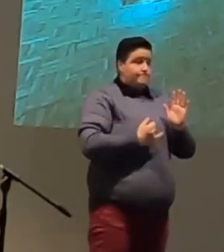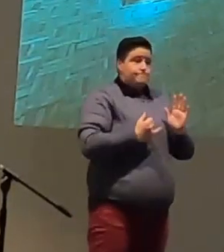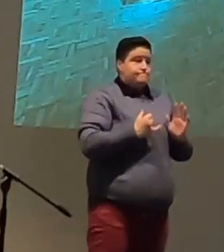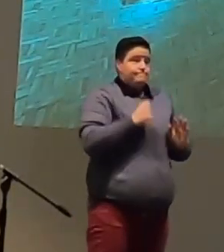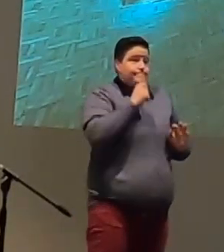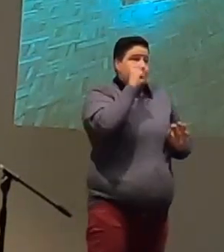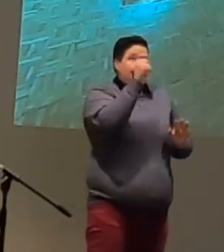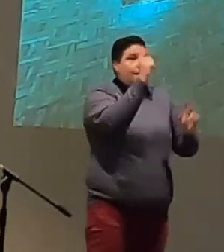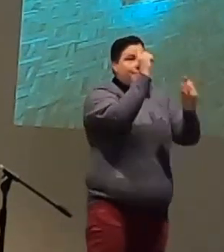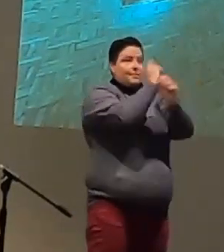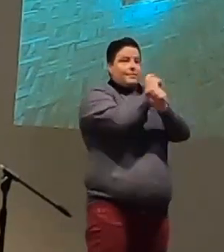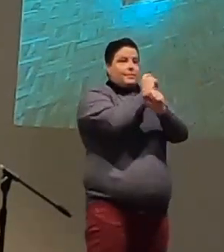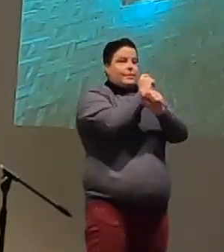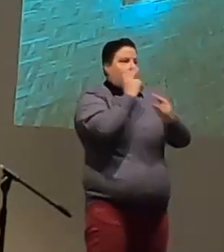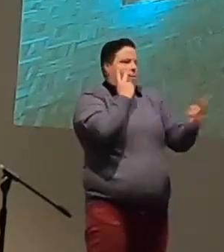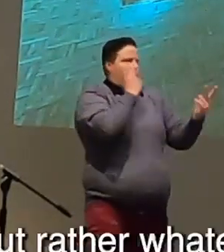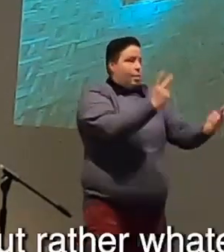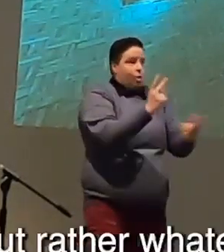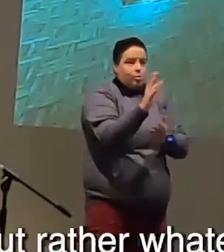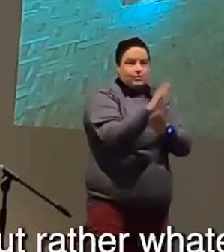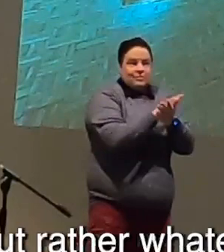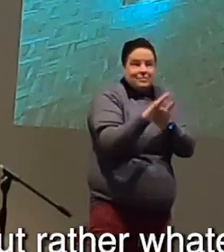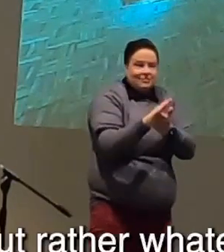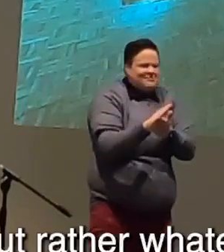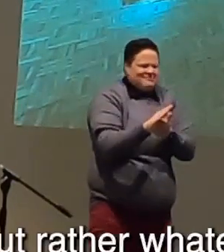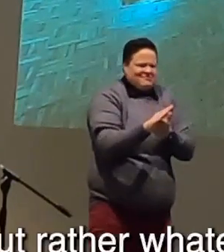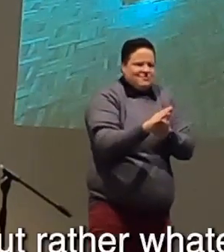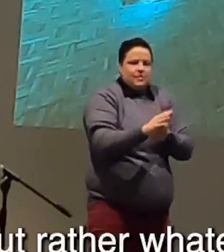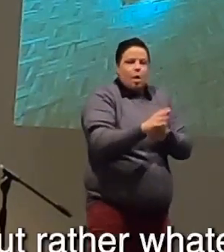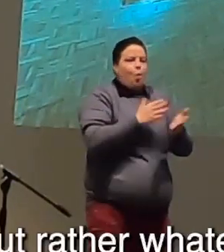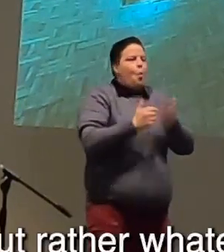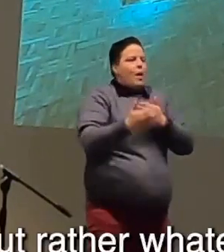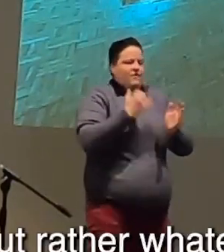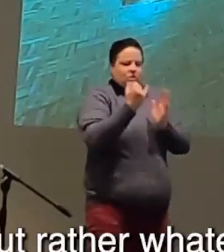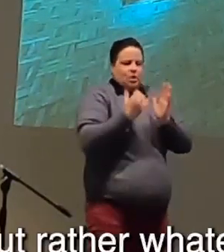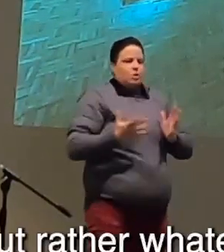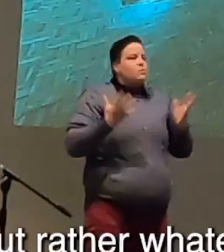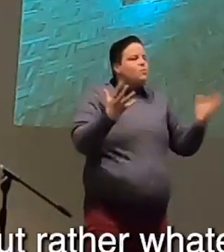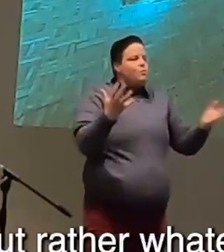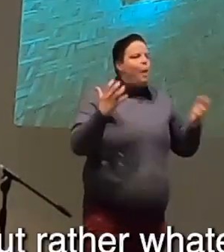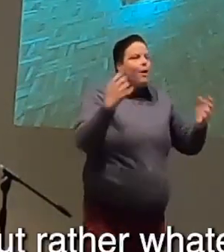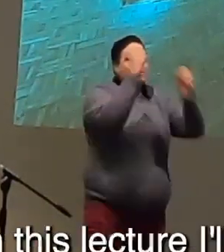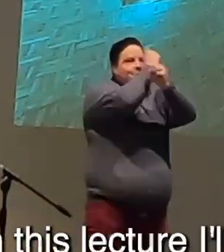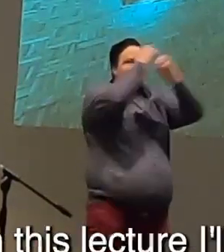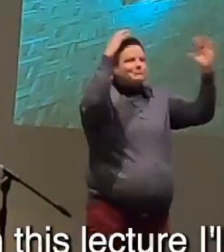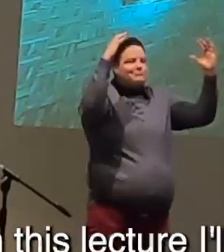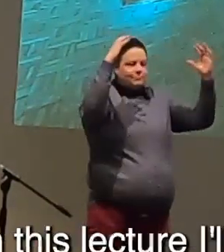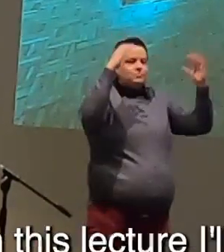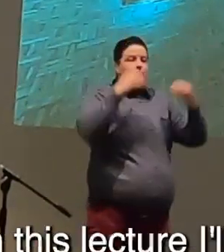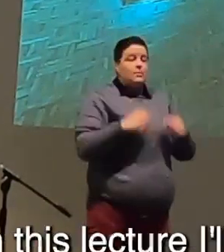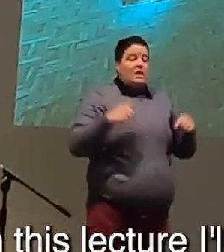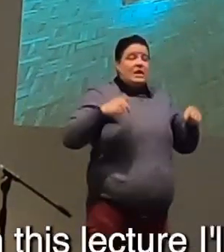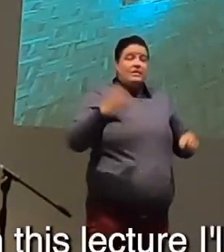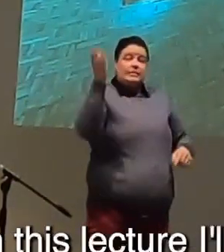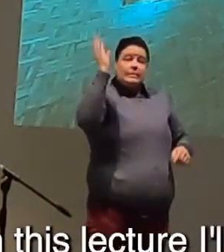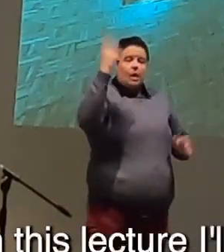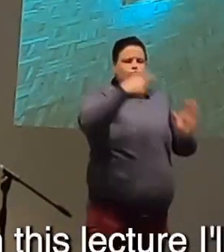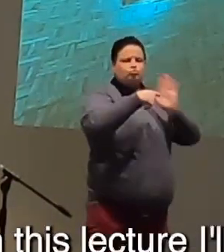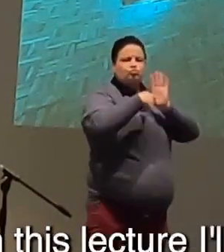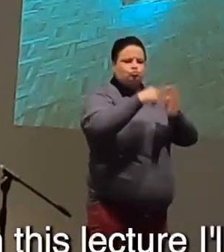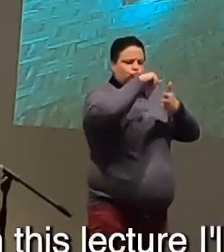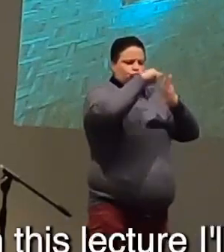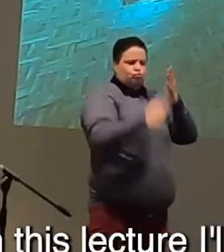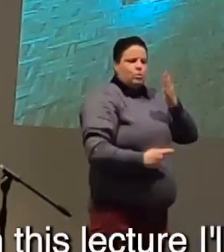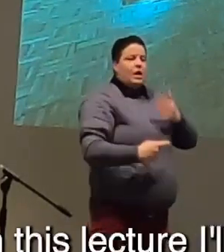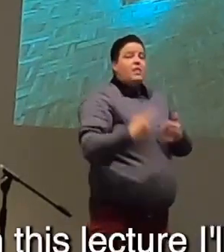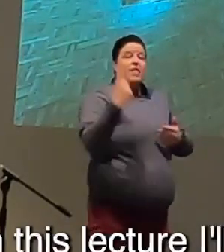even have to be visually pleasing, but rather whatever the artist desired it to be. In this lecture, I'll outline how this